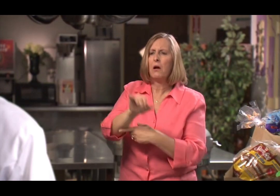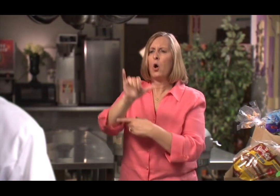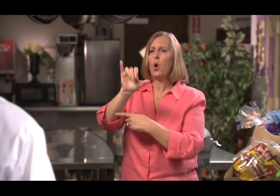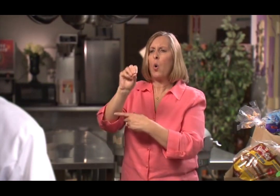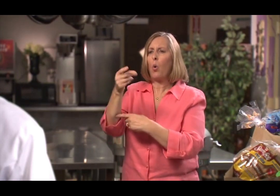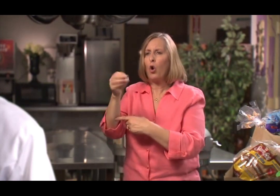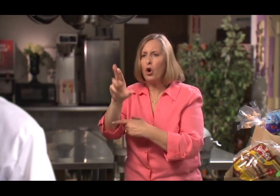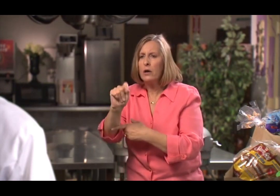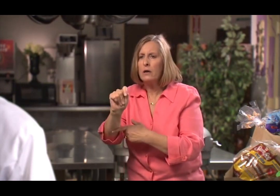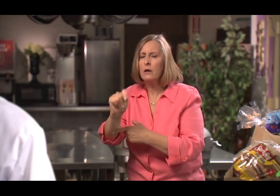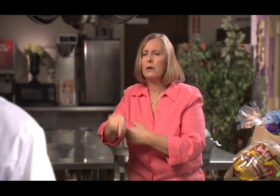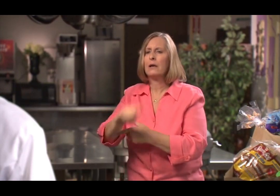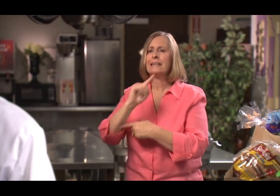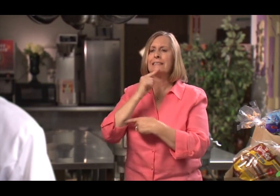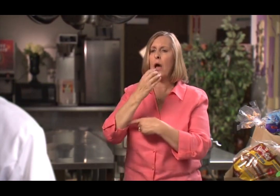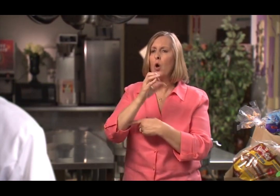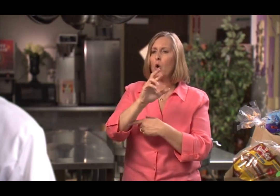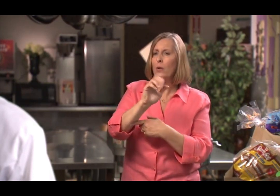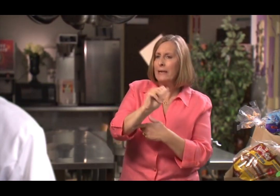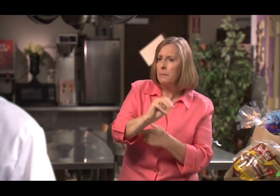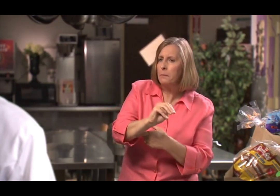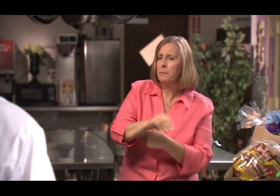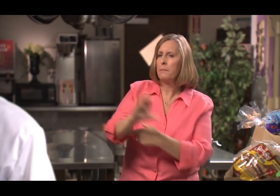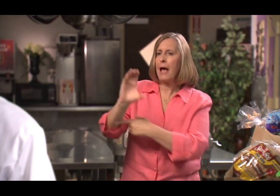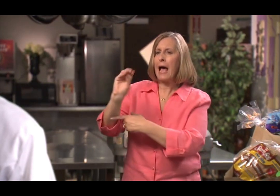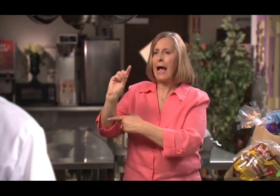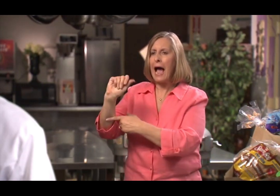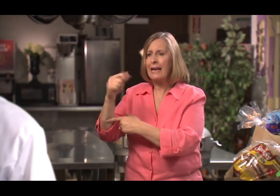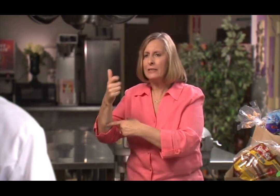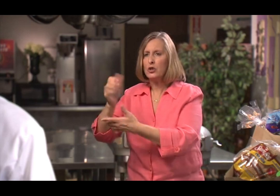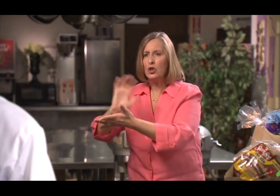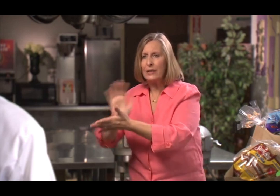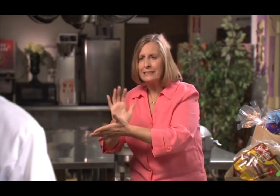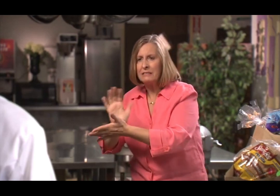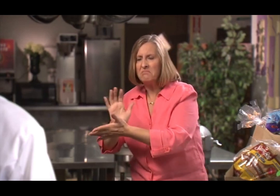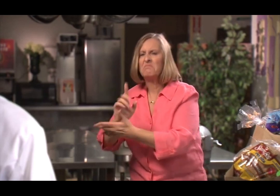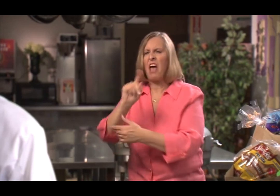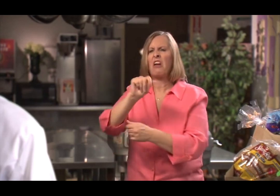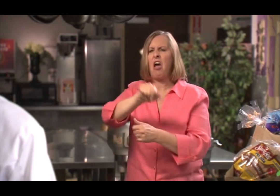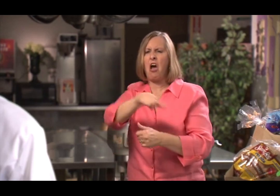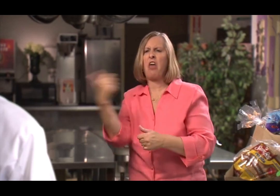That includes milk, yogurt, sour cream, cottage cheese, and other cheeses.